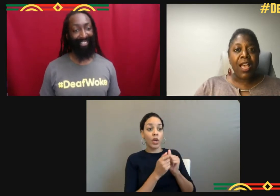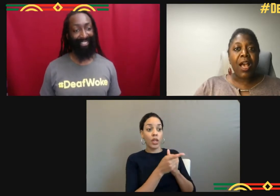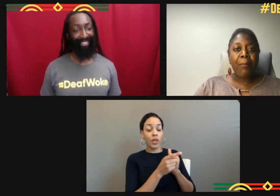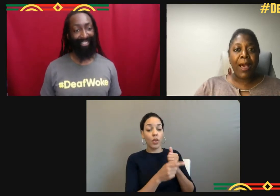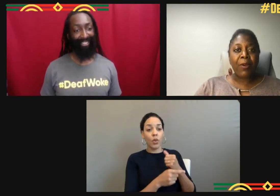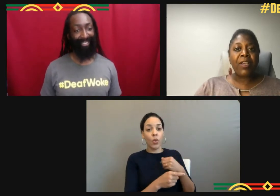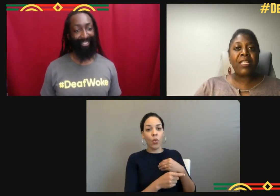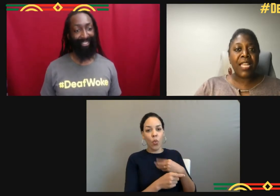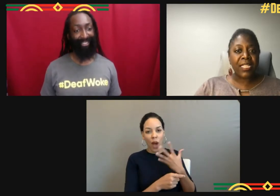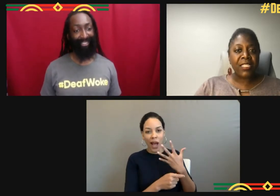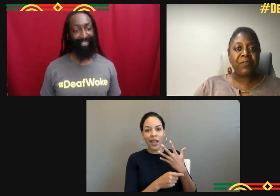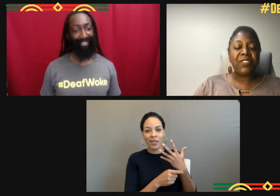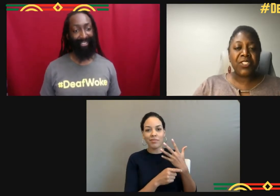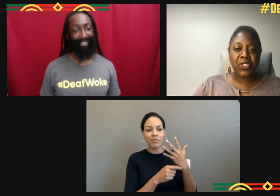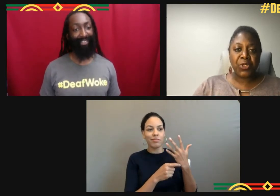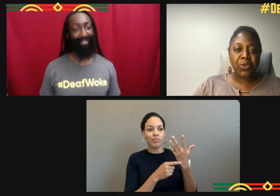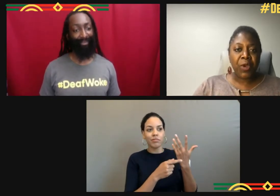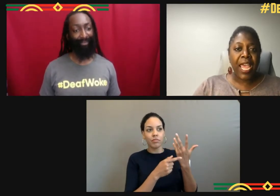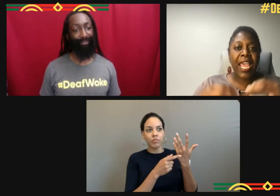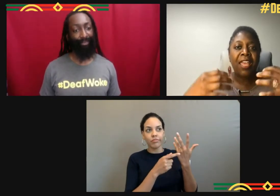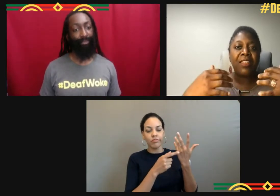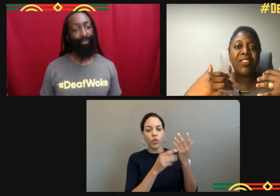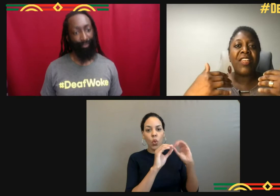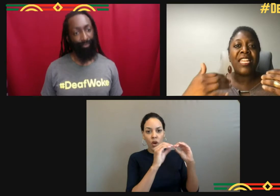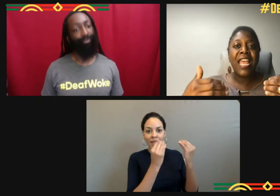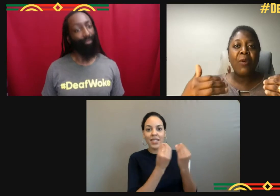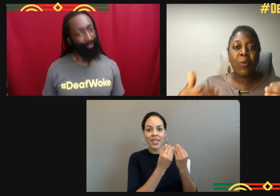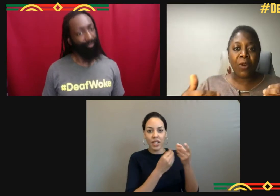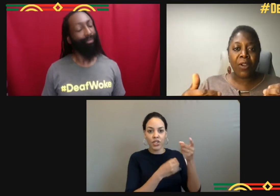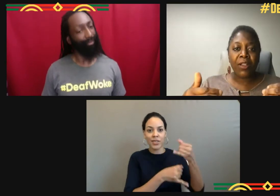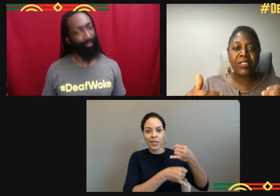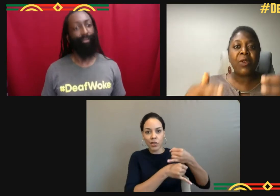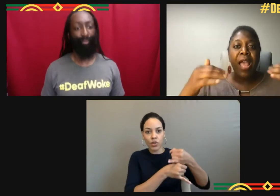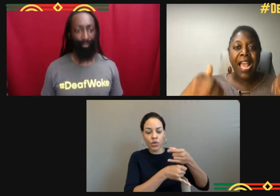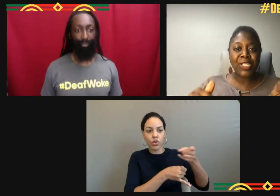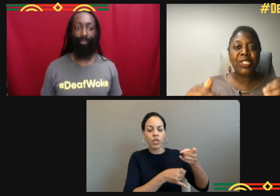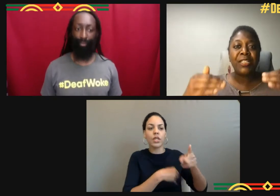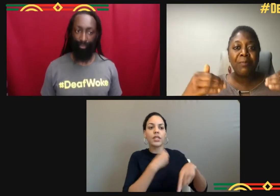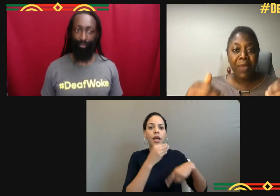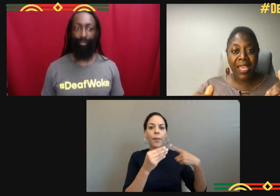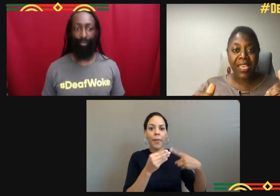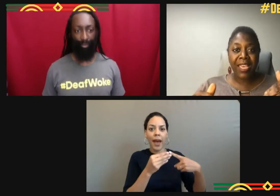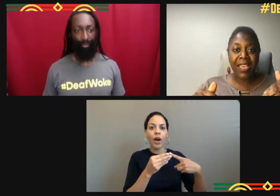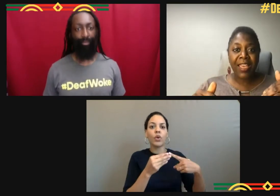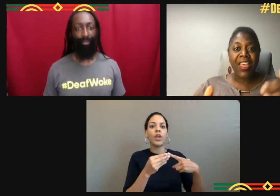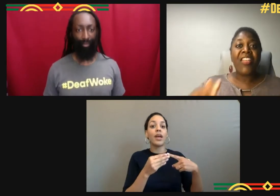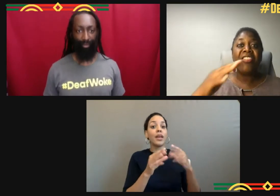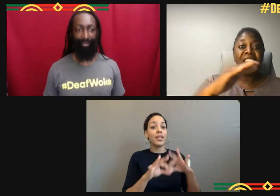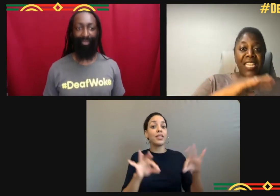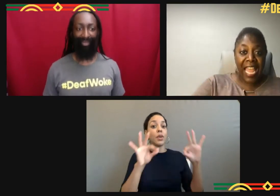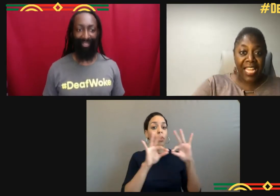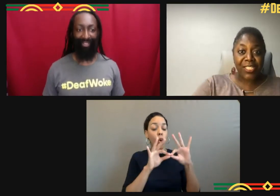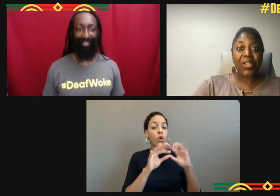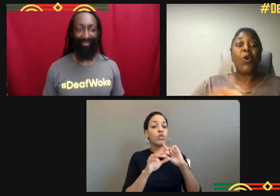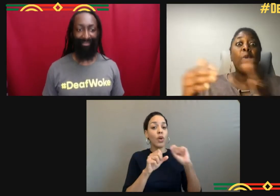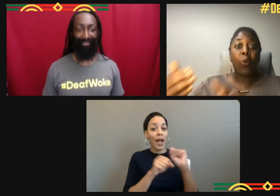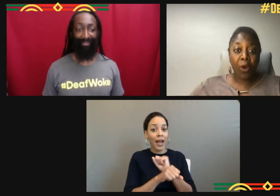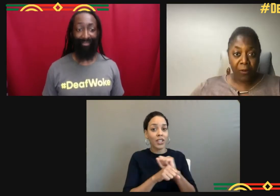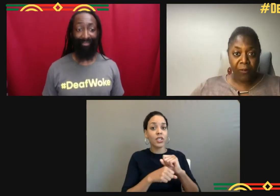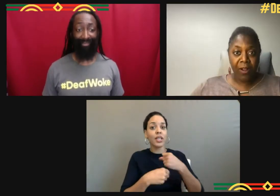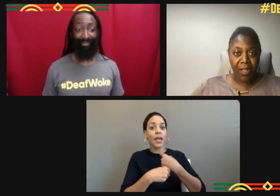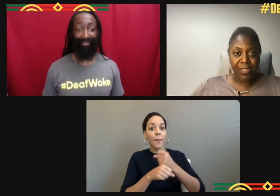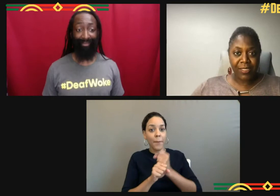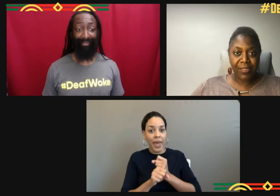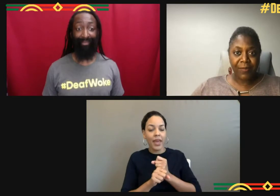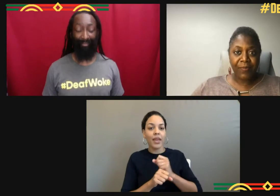institutions about connective tissue and the network. So actually making the net